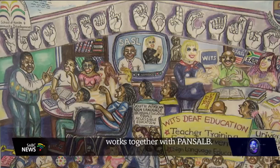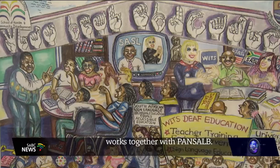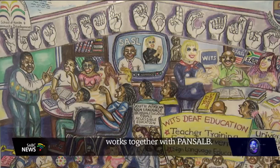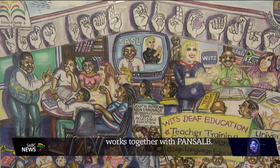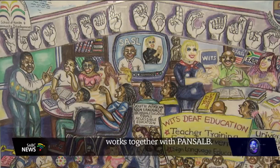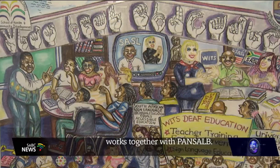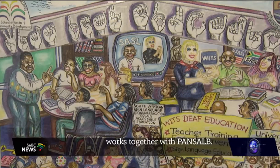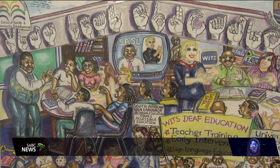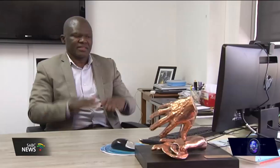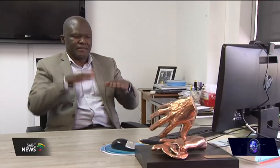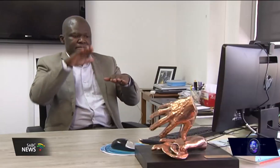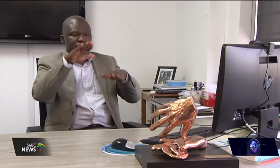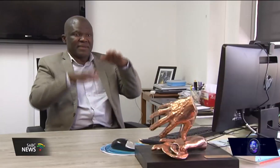PanSALB.